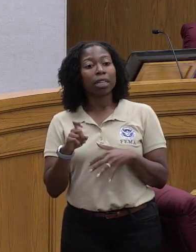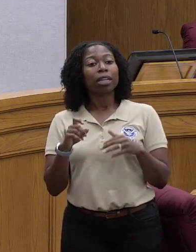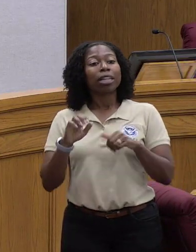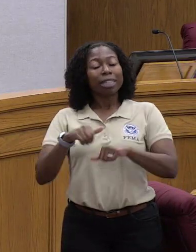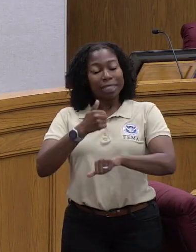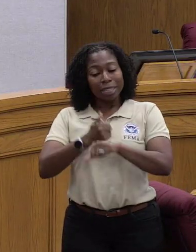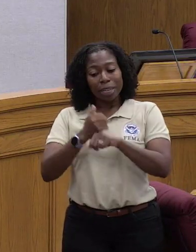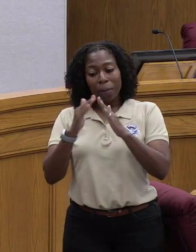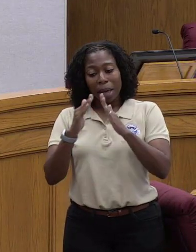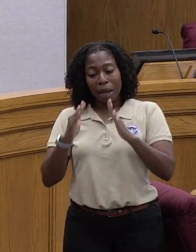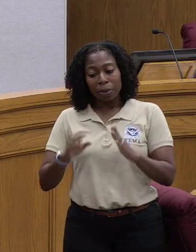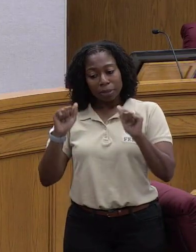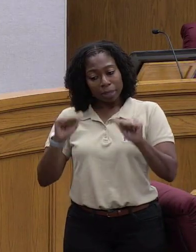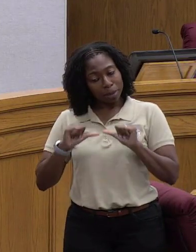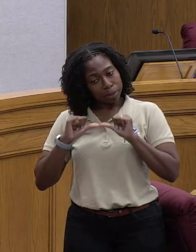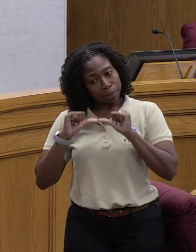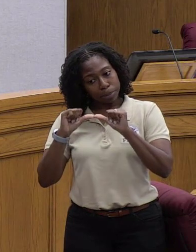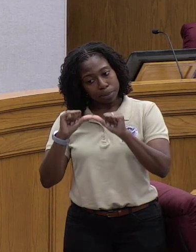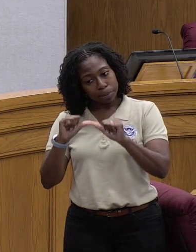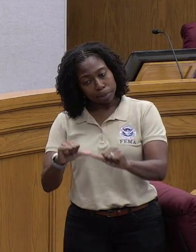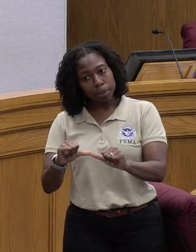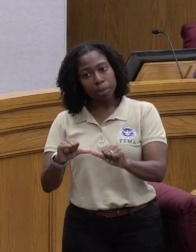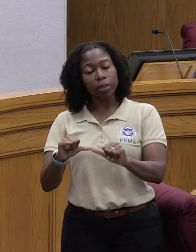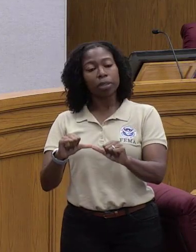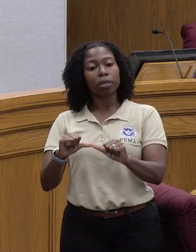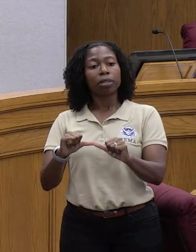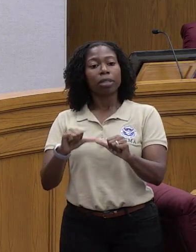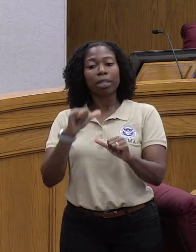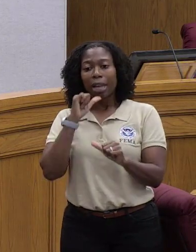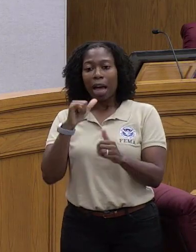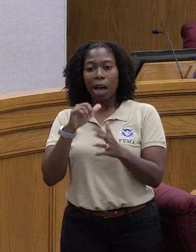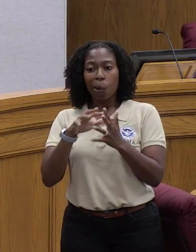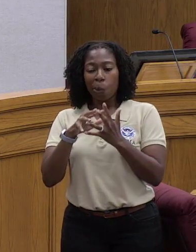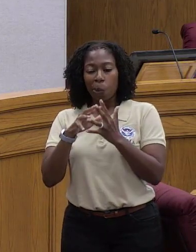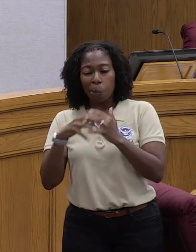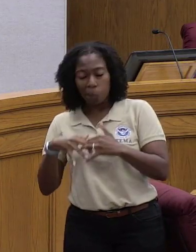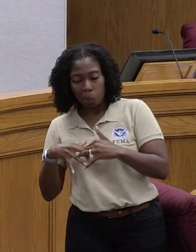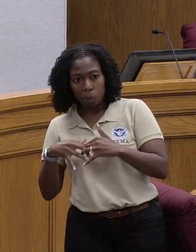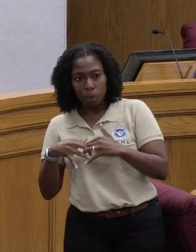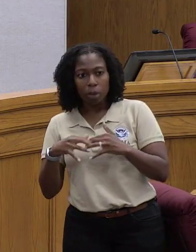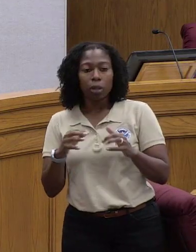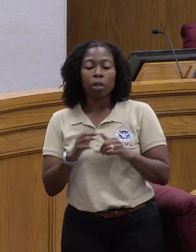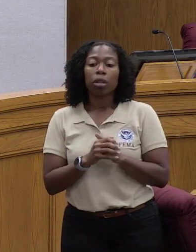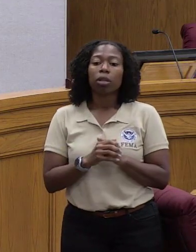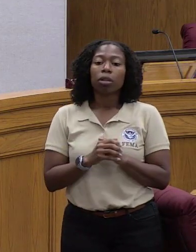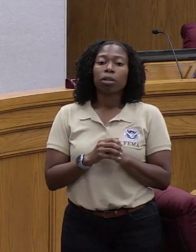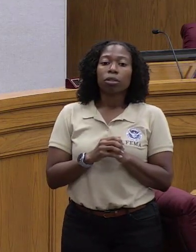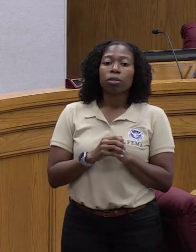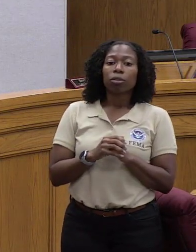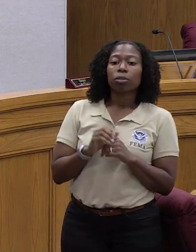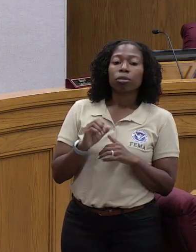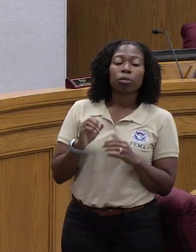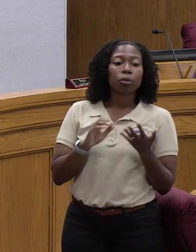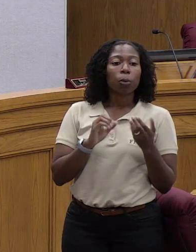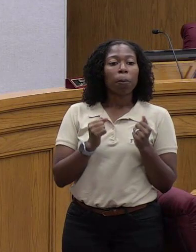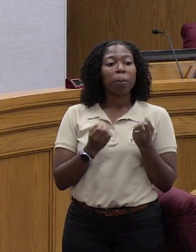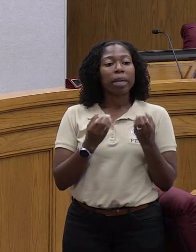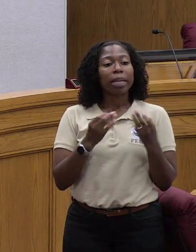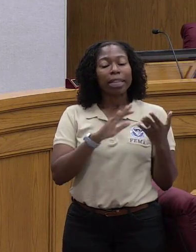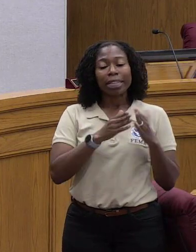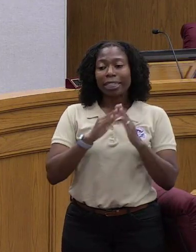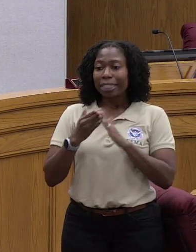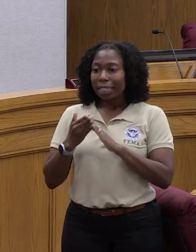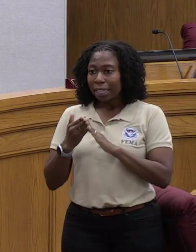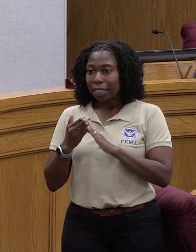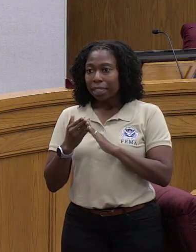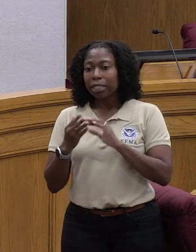I'm sure that's going to be something that not only the parish, but a lot of the smaller communities, the cities are going to be taking a long look